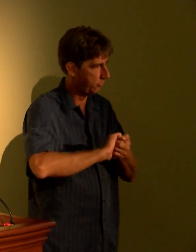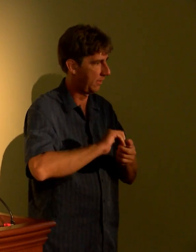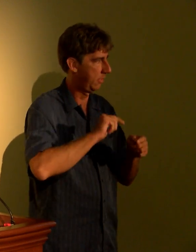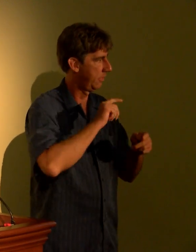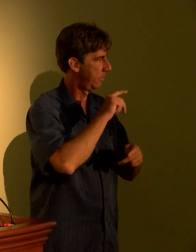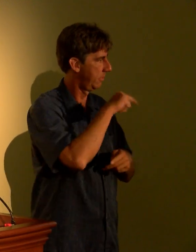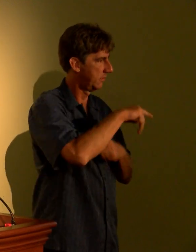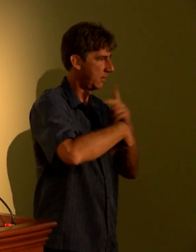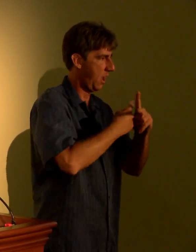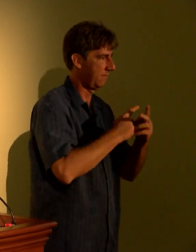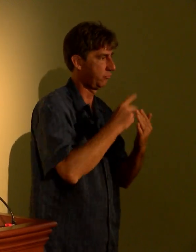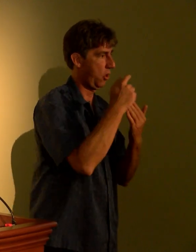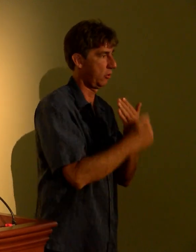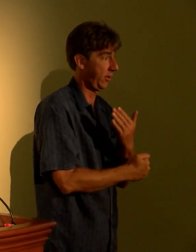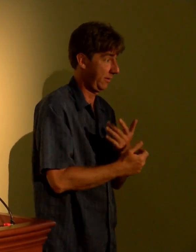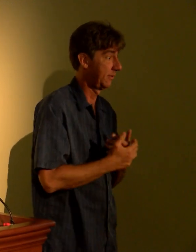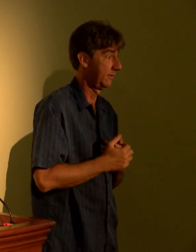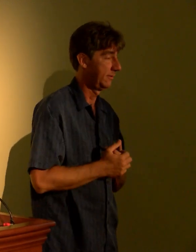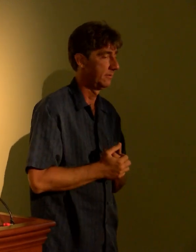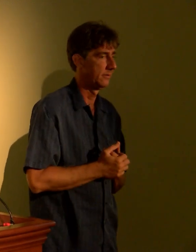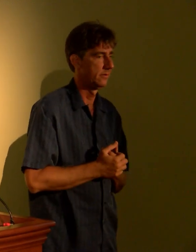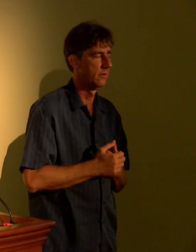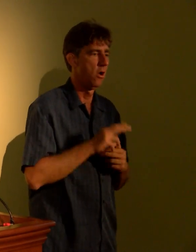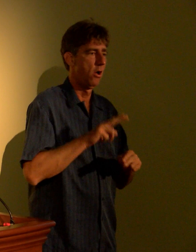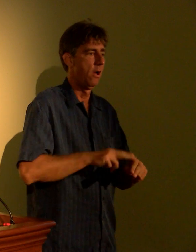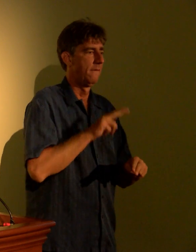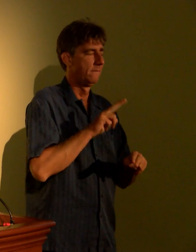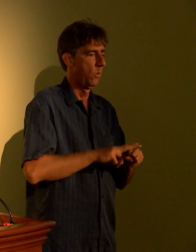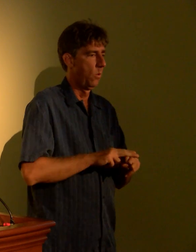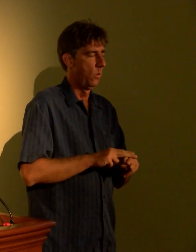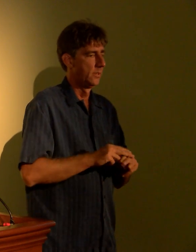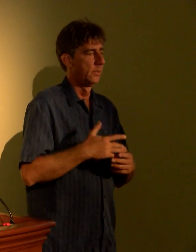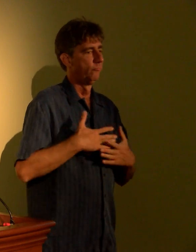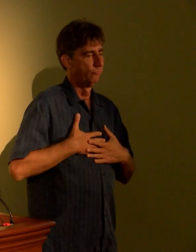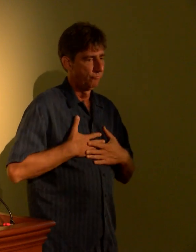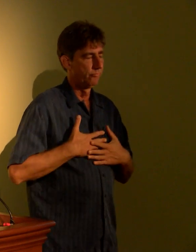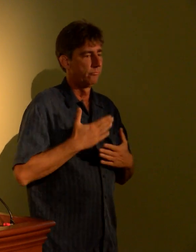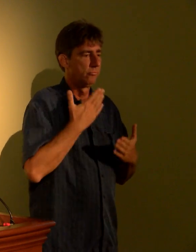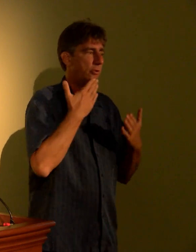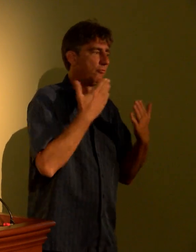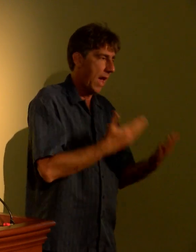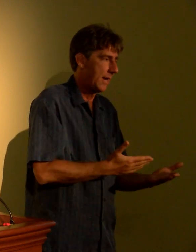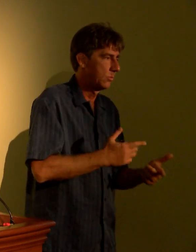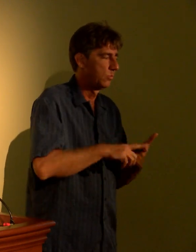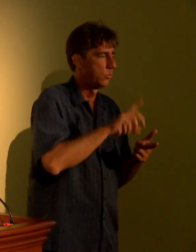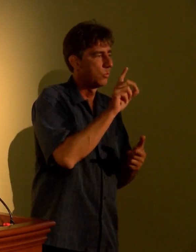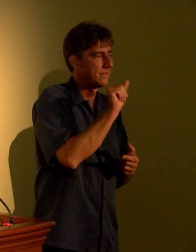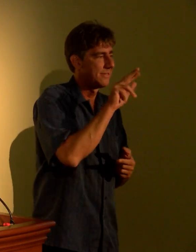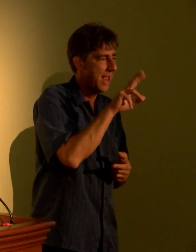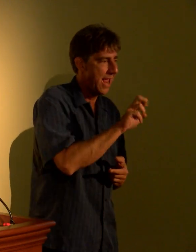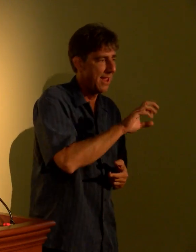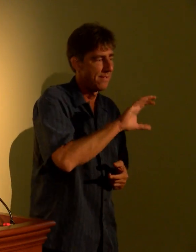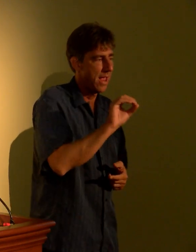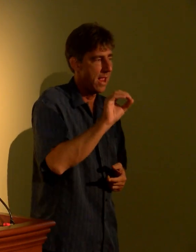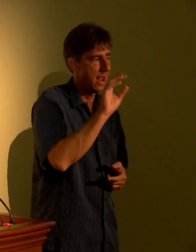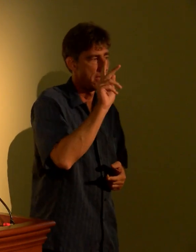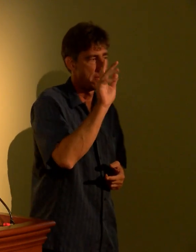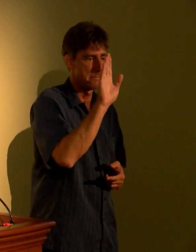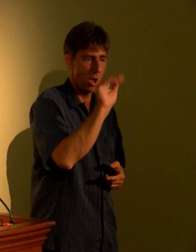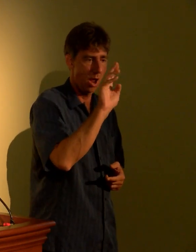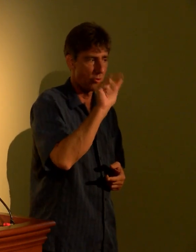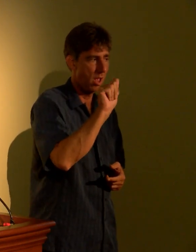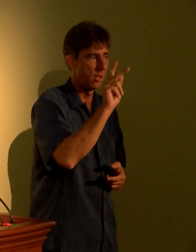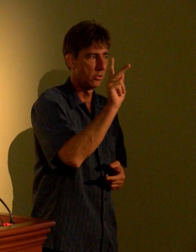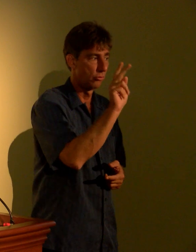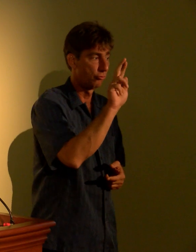project like this. And of course, my deepest gratitude goes to Dave and Barbara Crashes, who